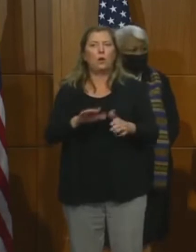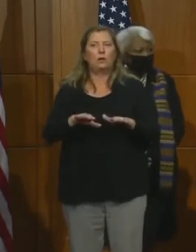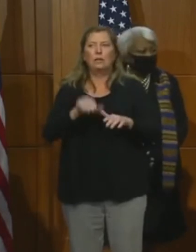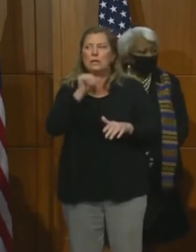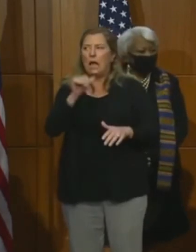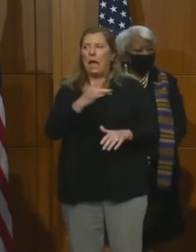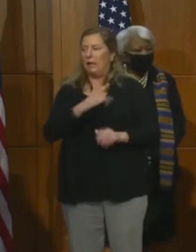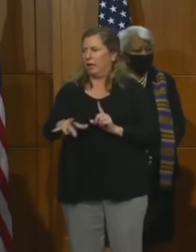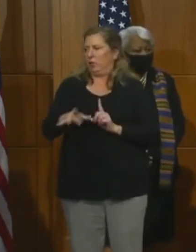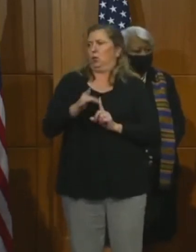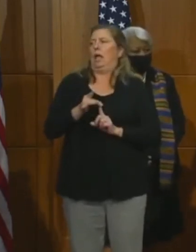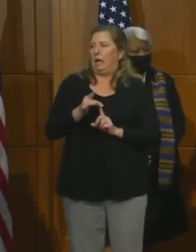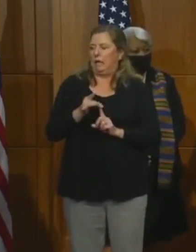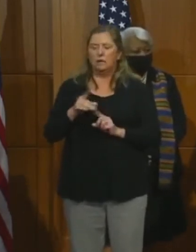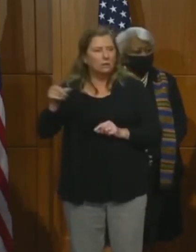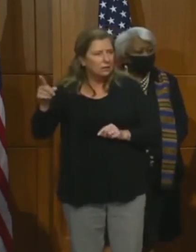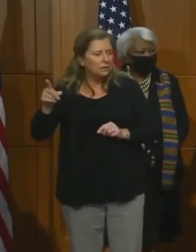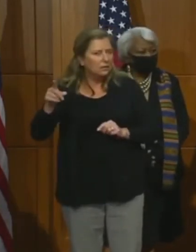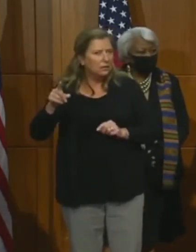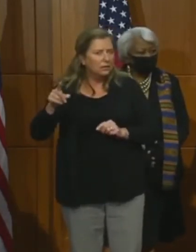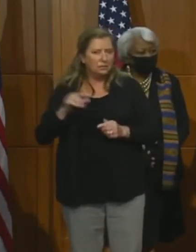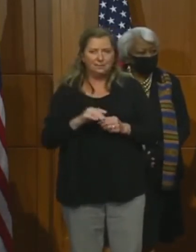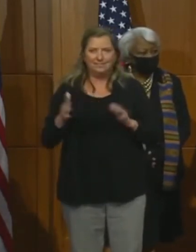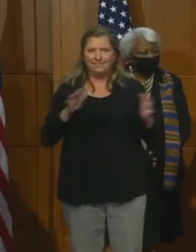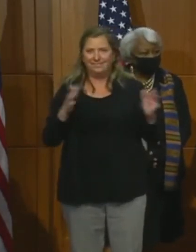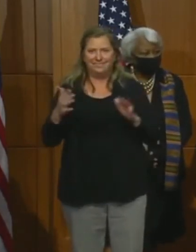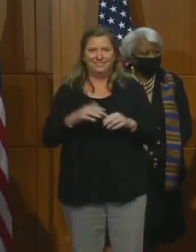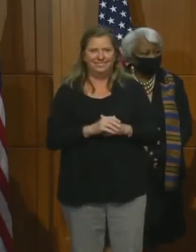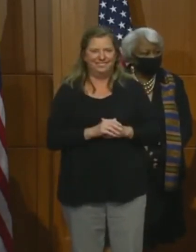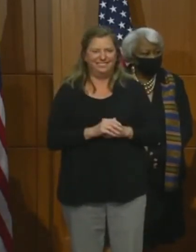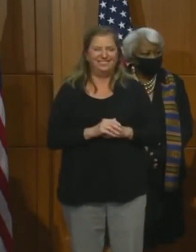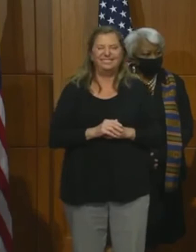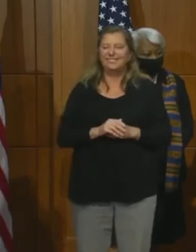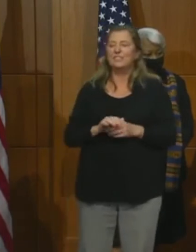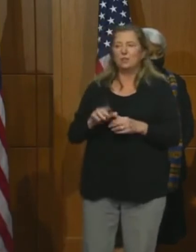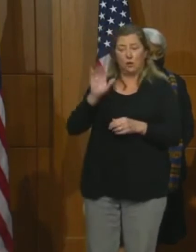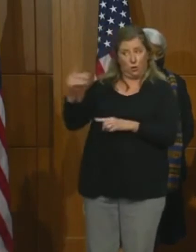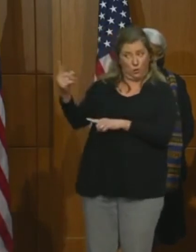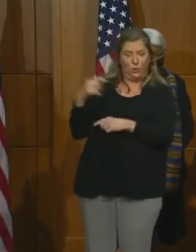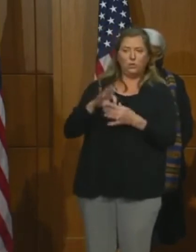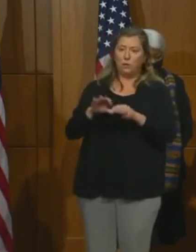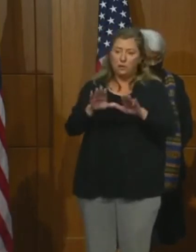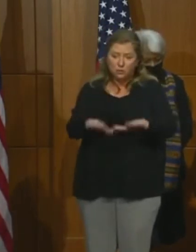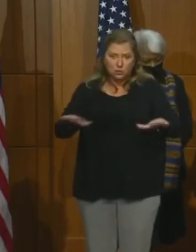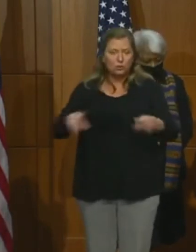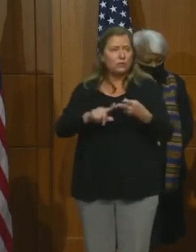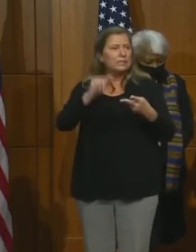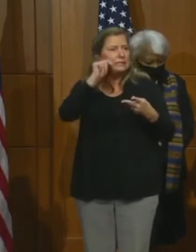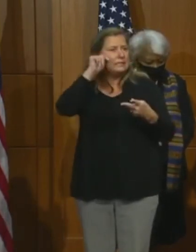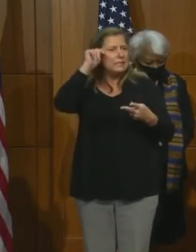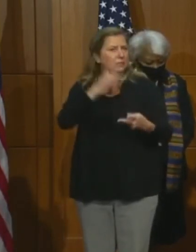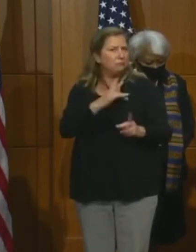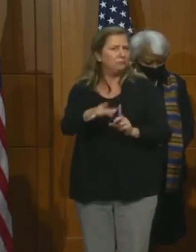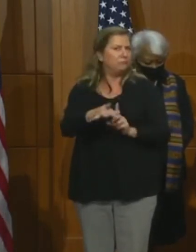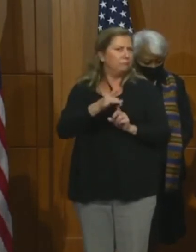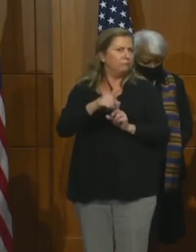yes, we, you know, just, I'm sorry, there's a public study. yes, the question about children and teens, and not